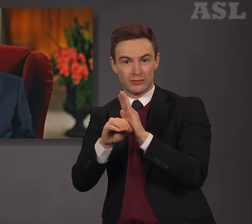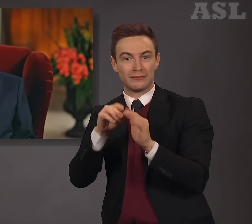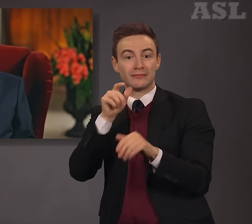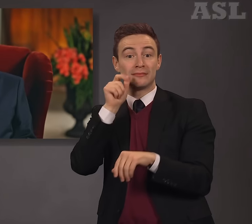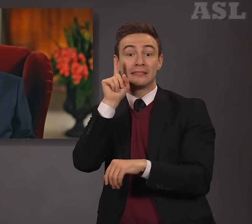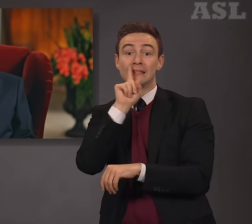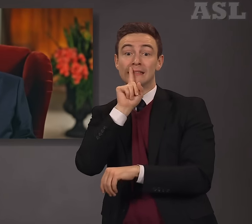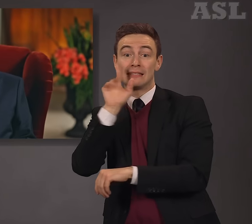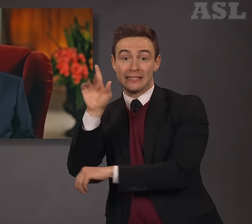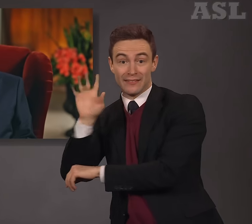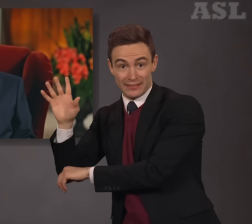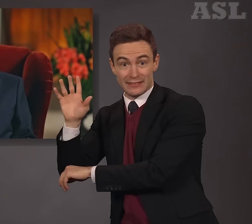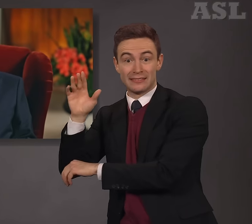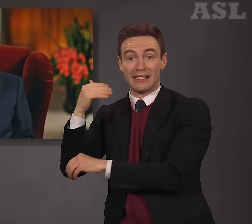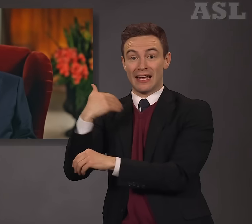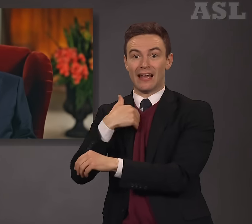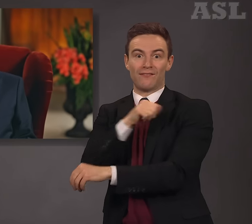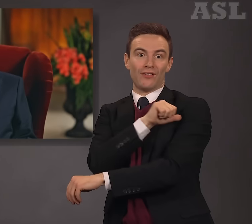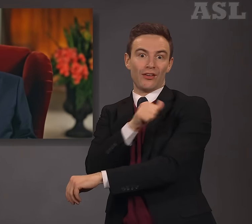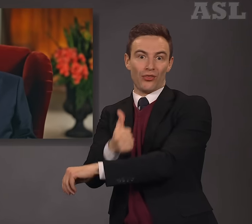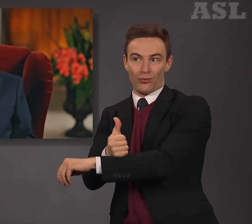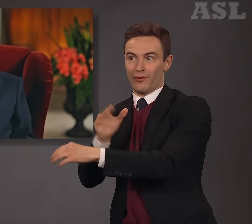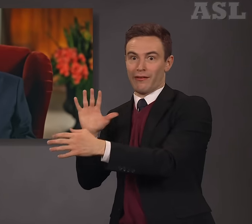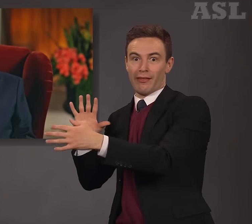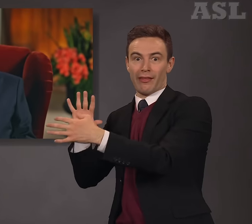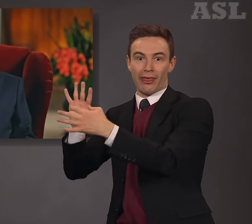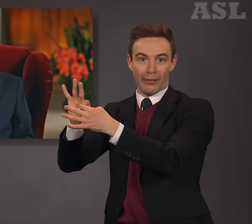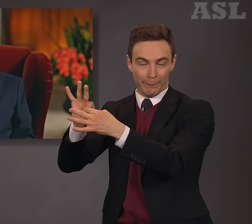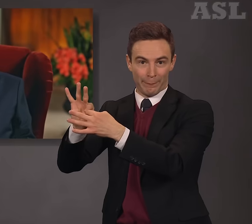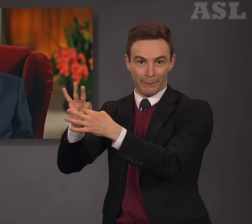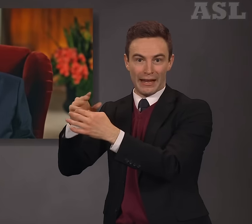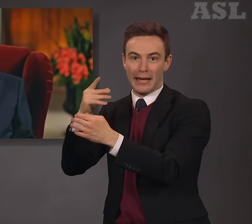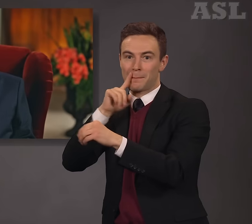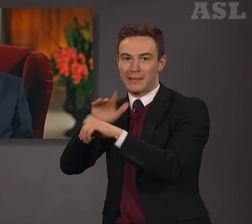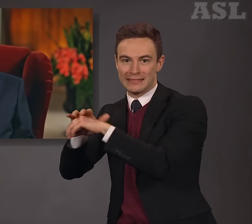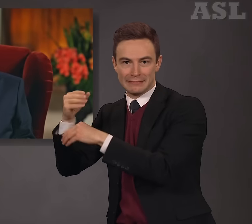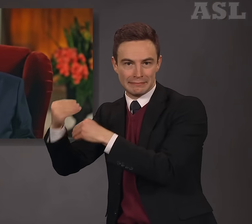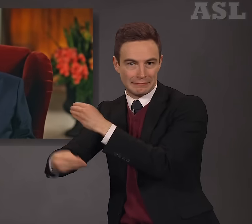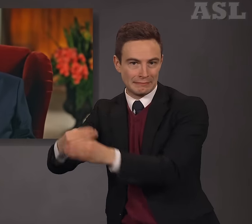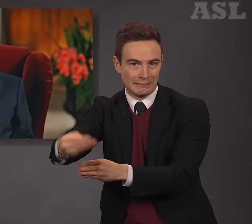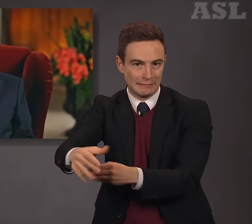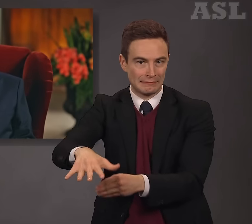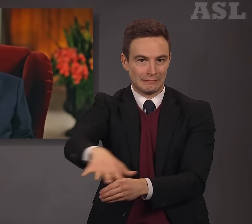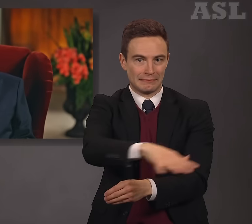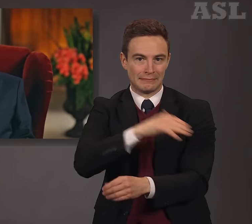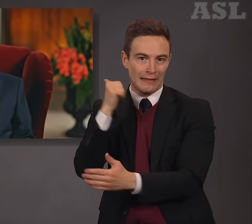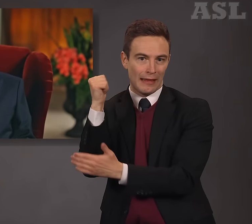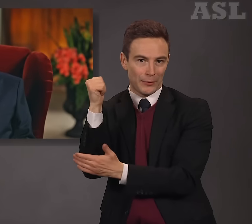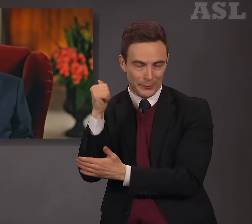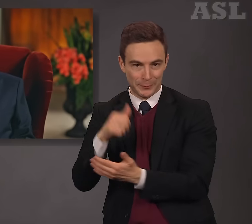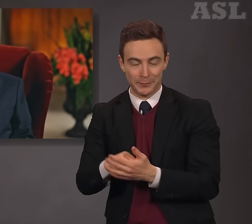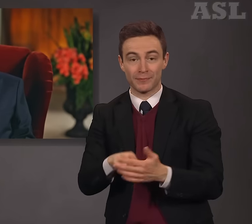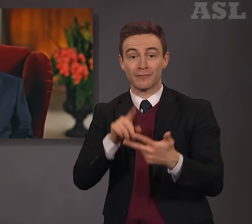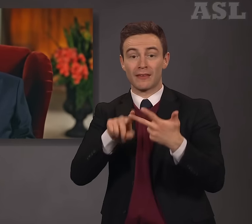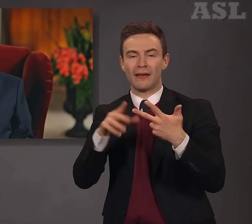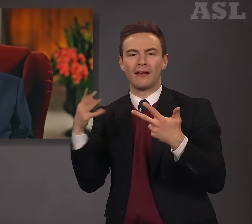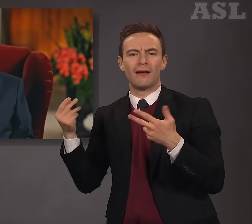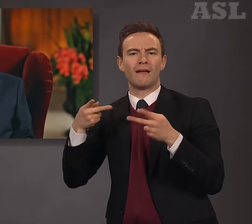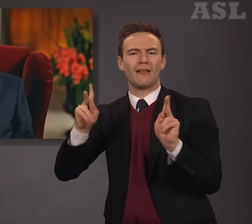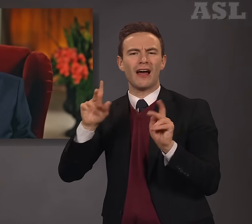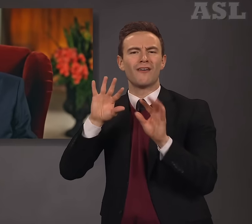of Abraham, to place a ratifying seal on priesthood ordinances and